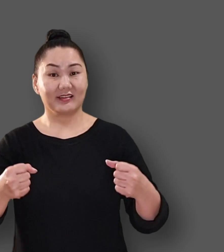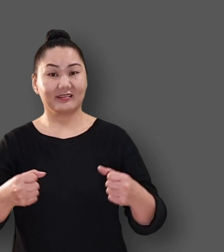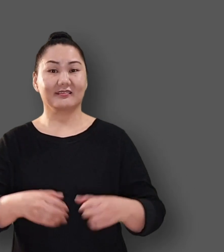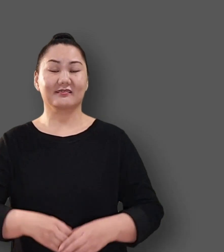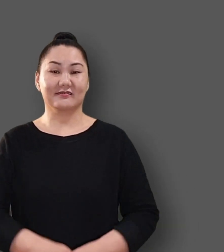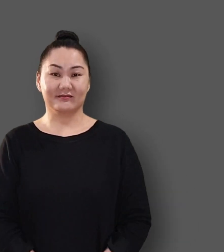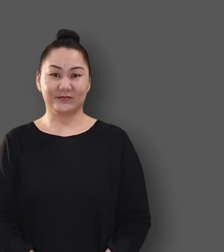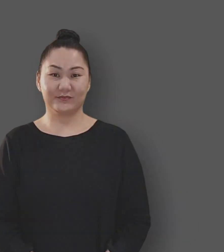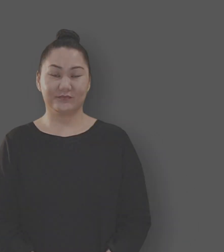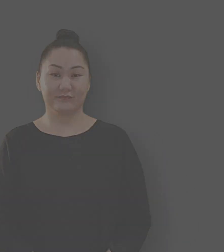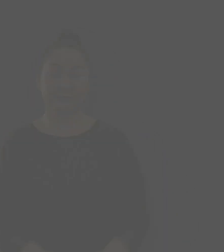Health.